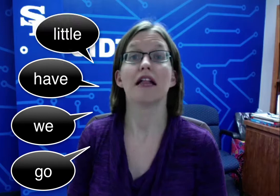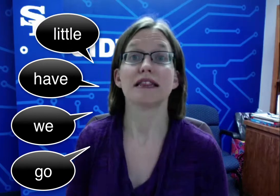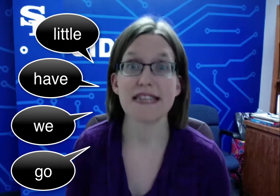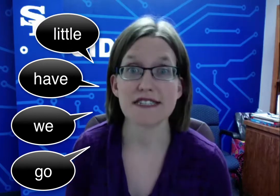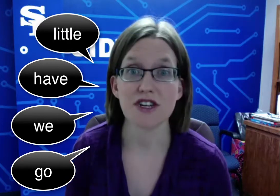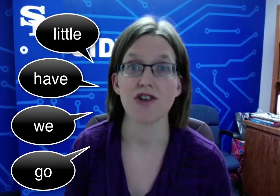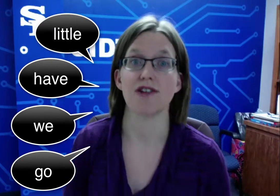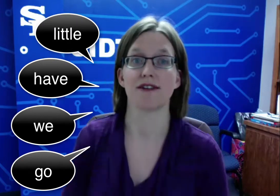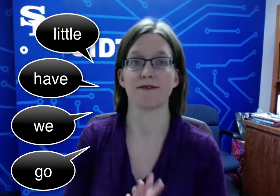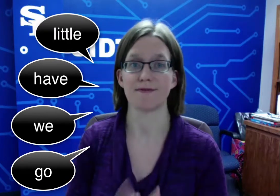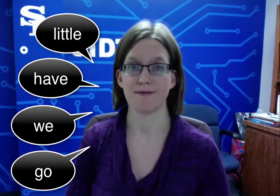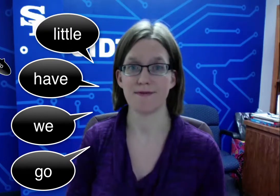little